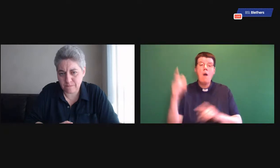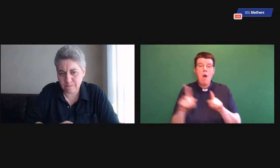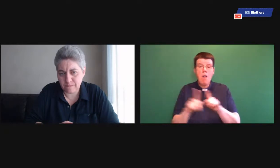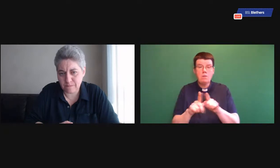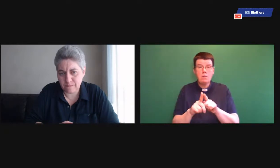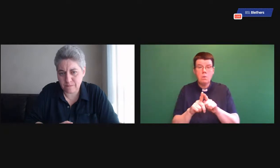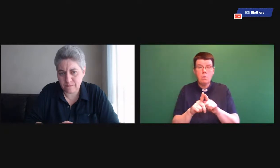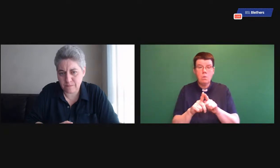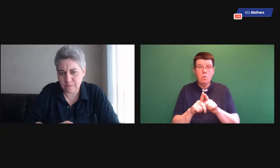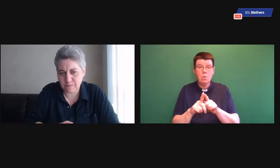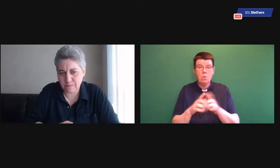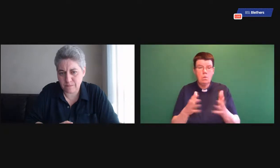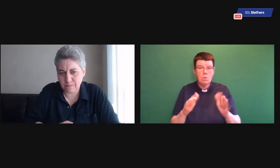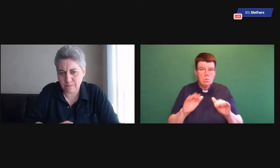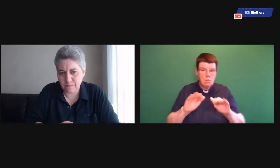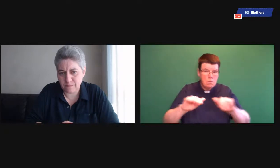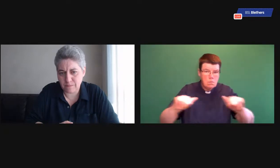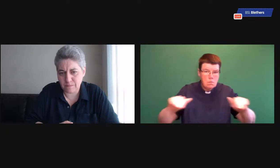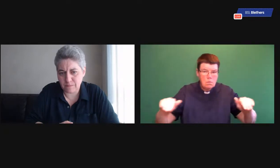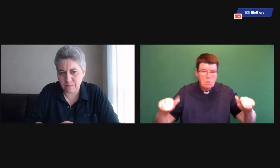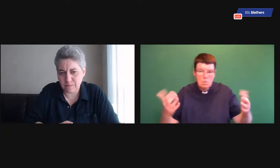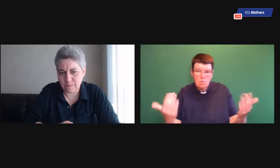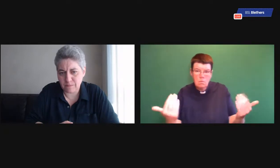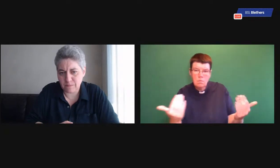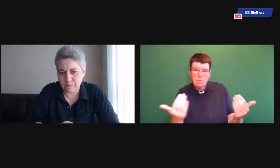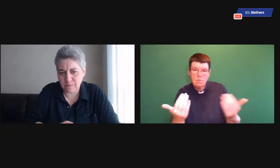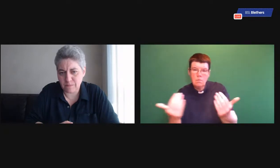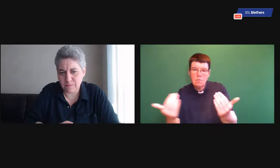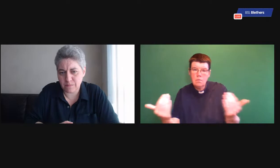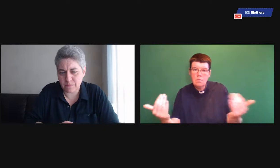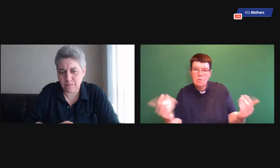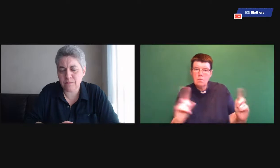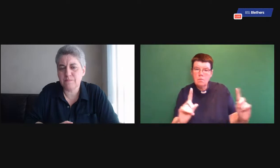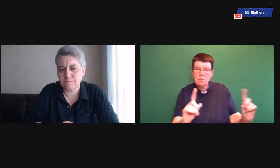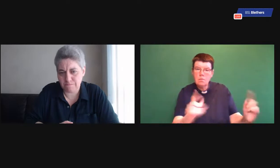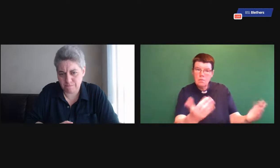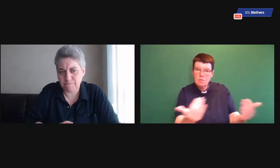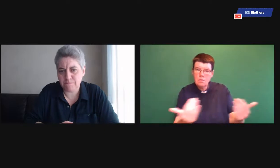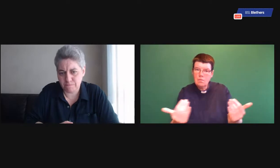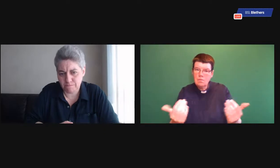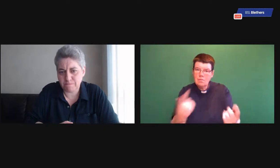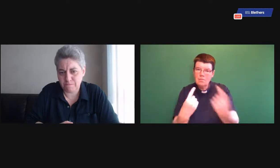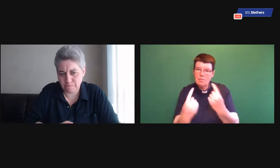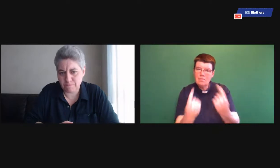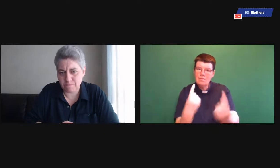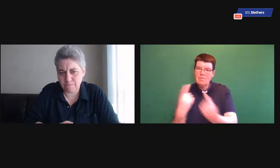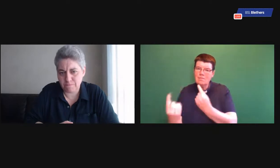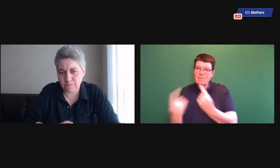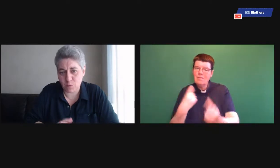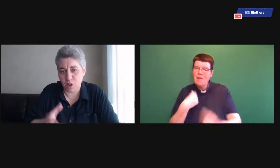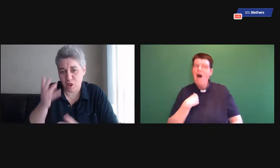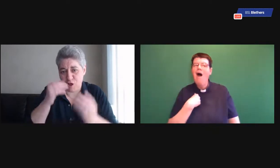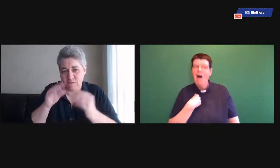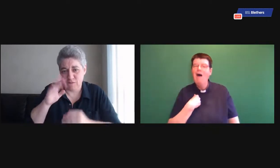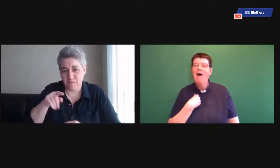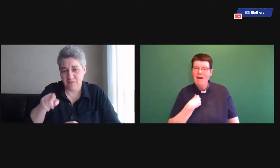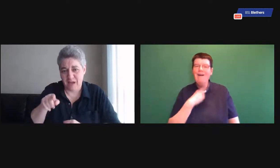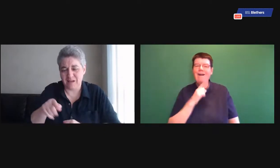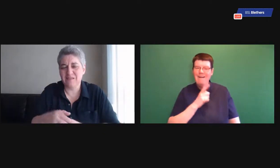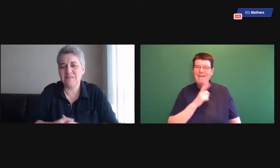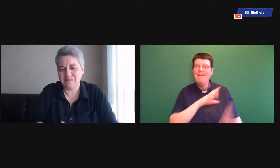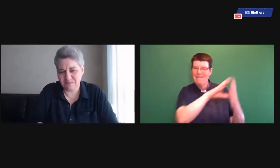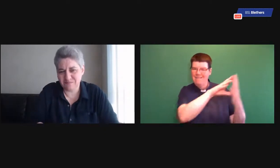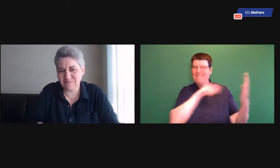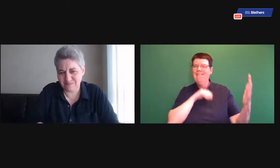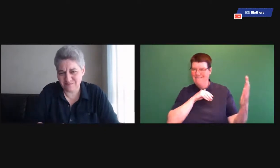given amazing sermons, but also the people who are able to gather the